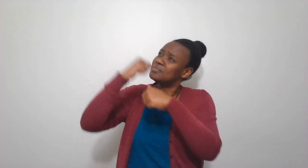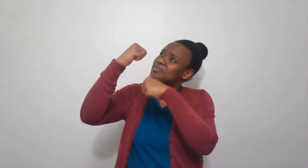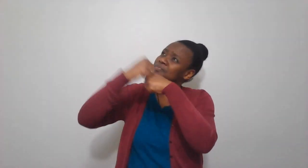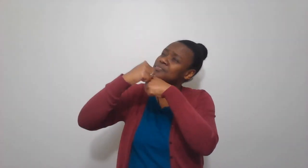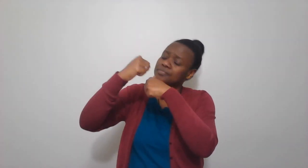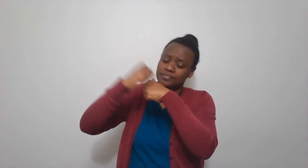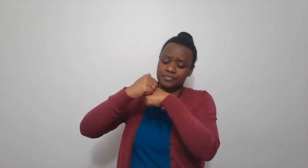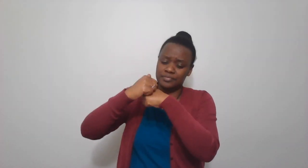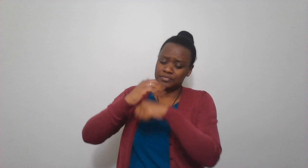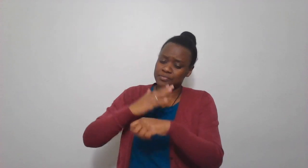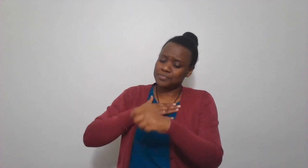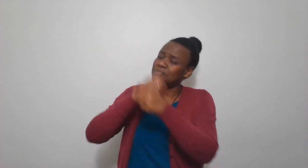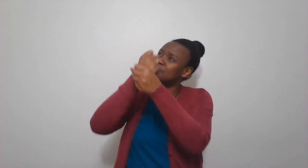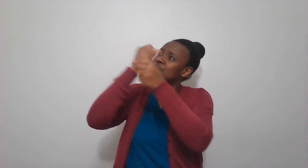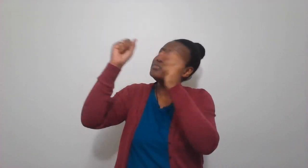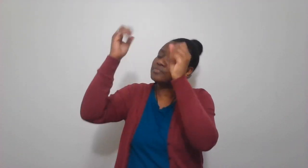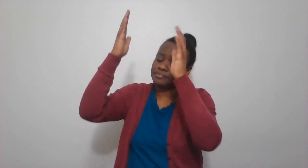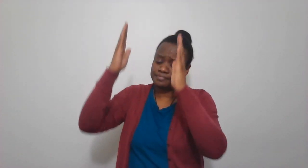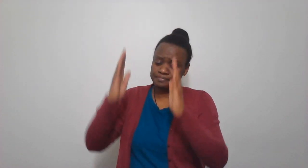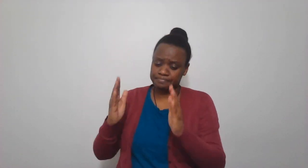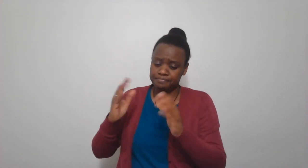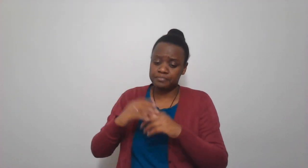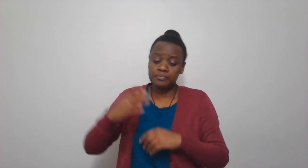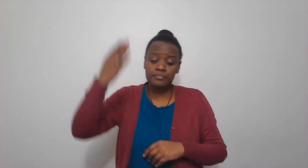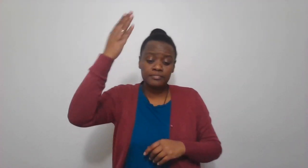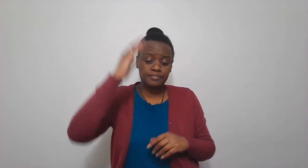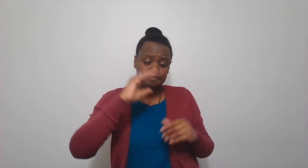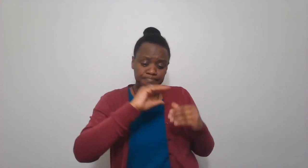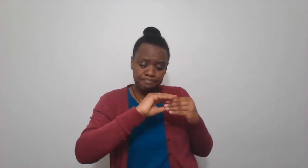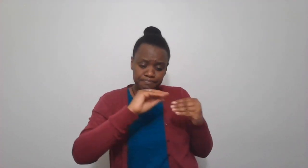my Rock, my Savior.